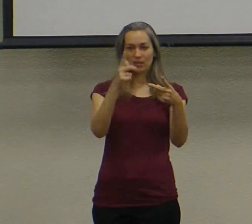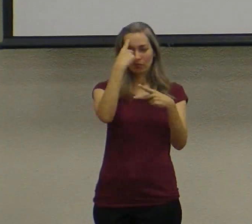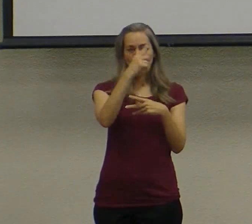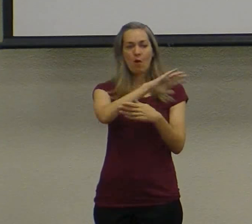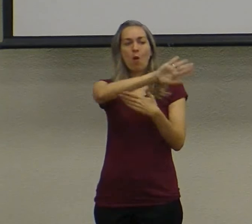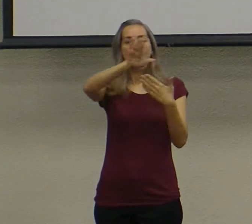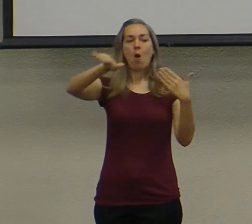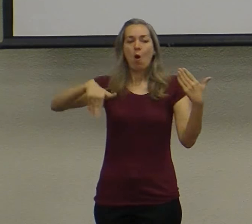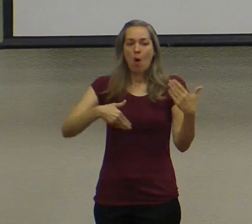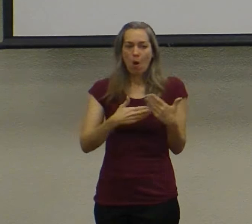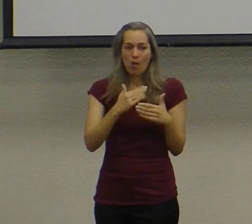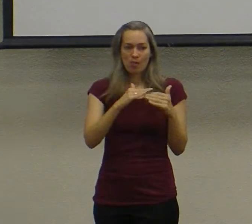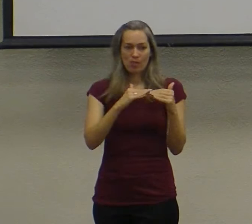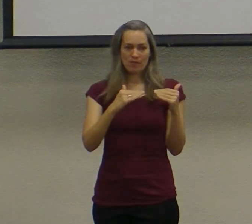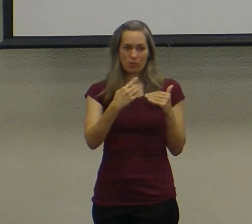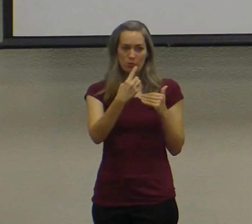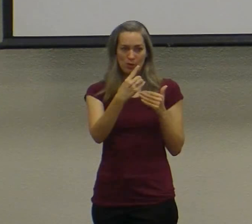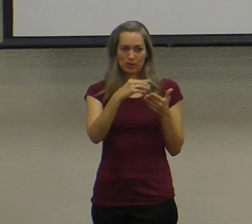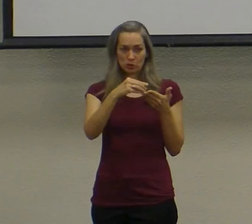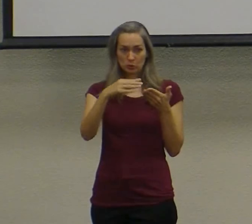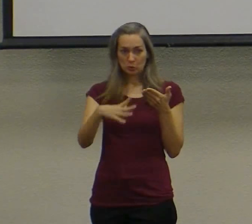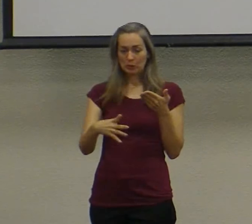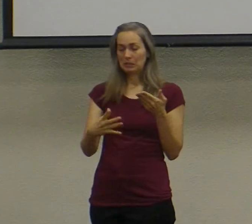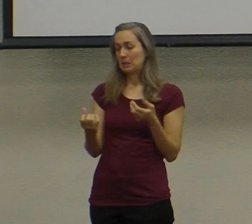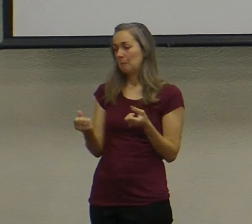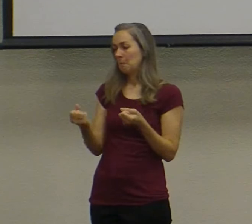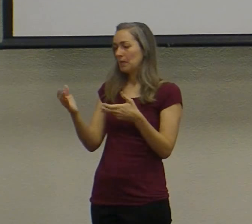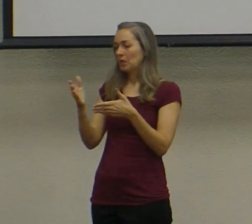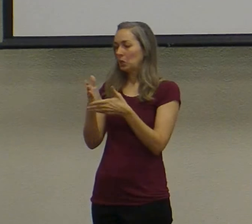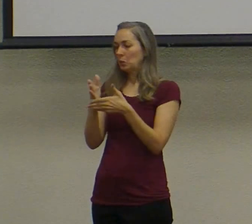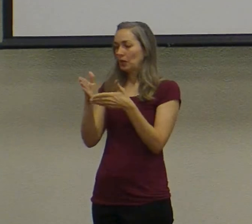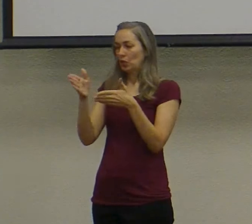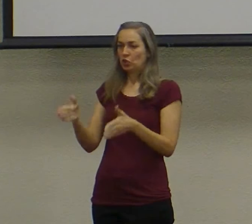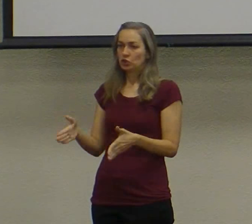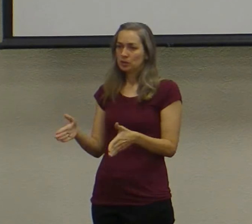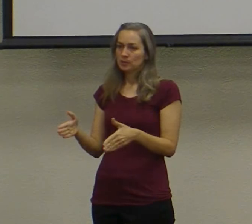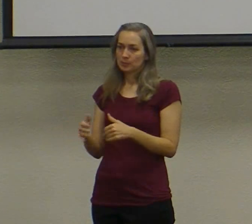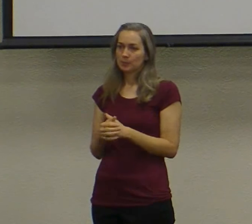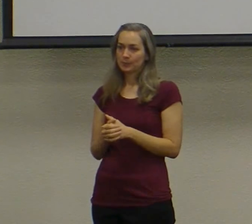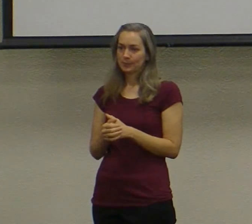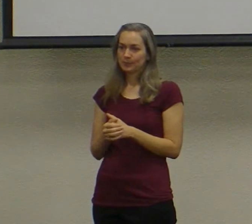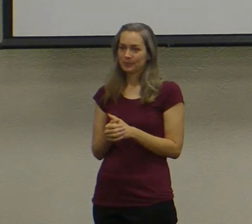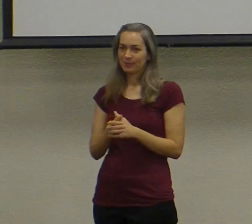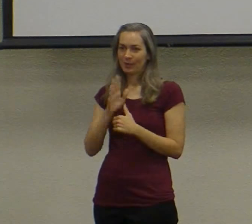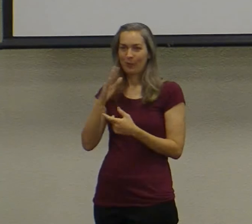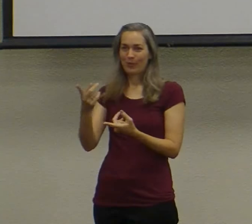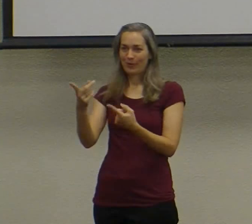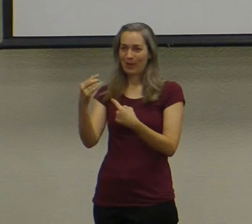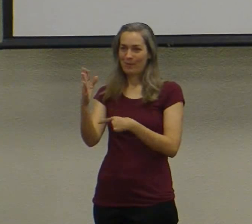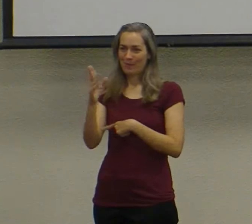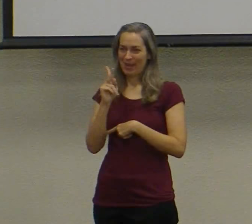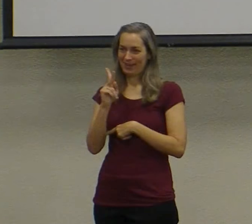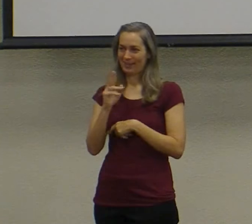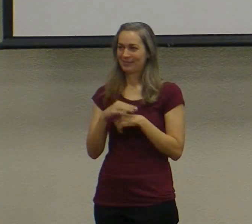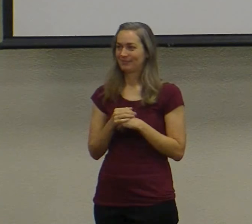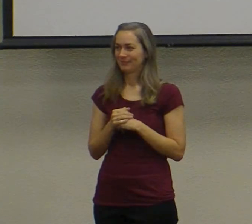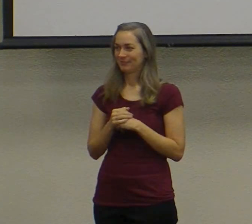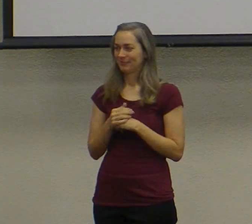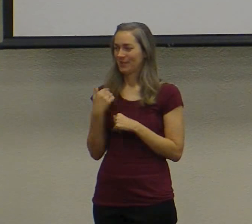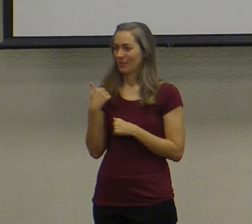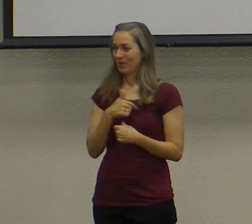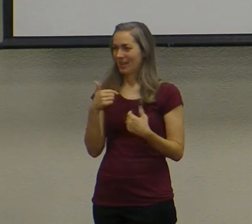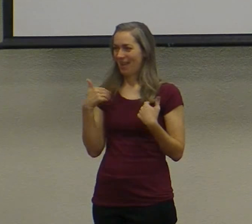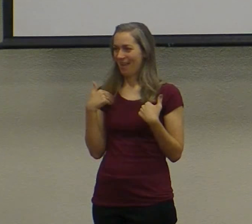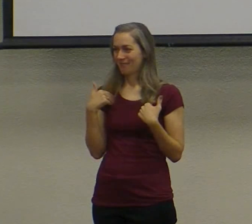some of you who are the tweeners who will come back another year after this next summer. We have room